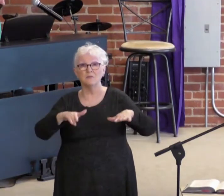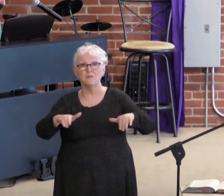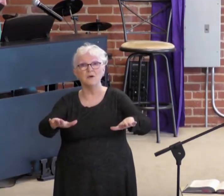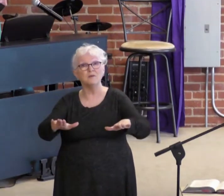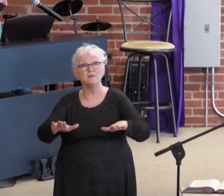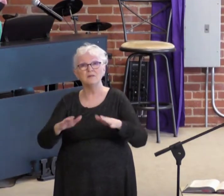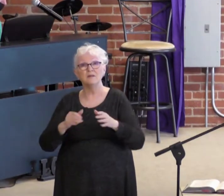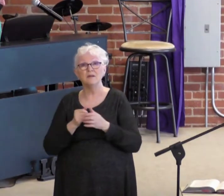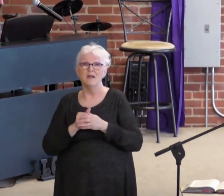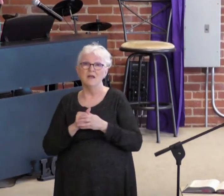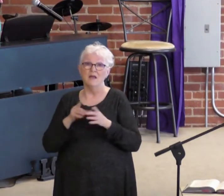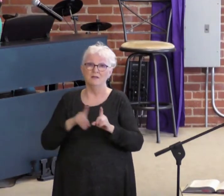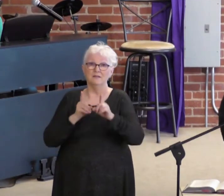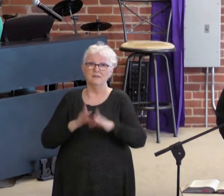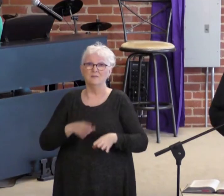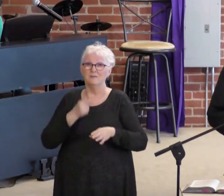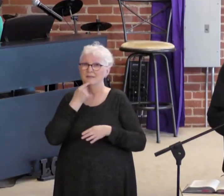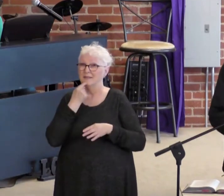afraid.